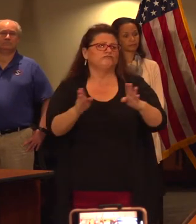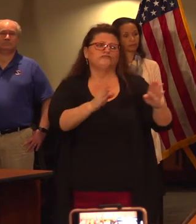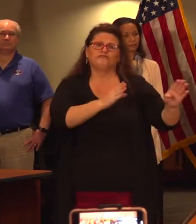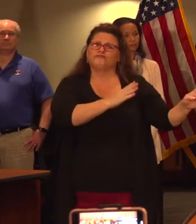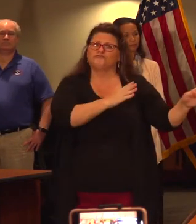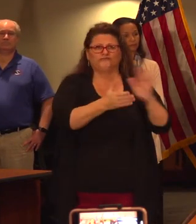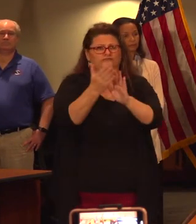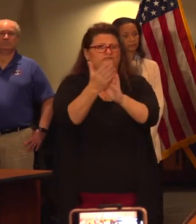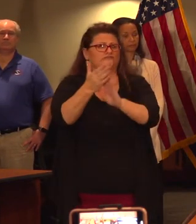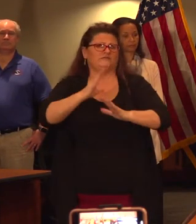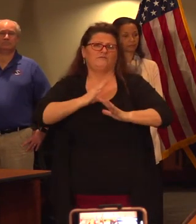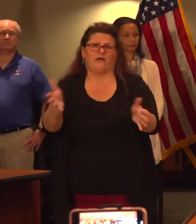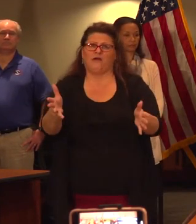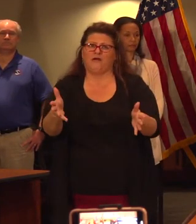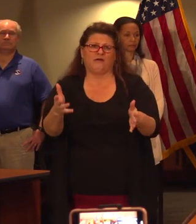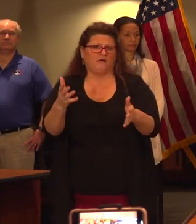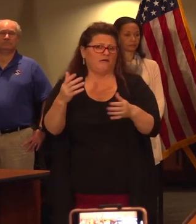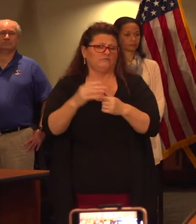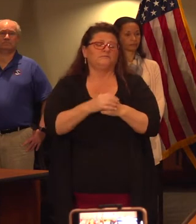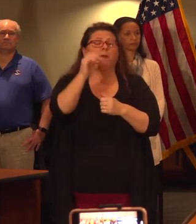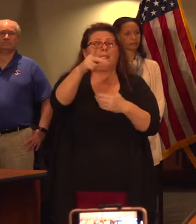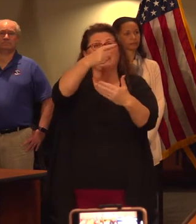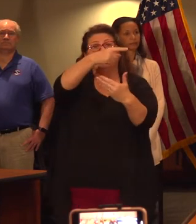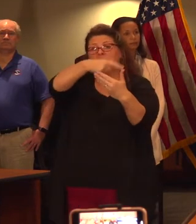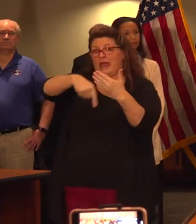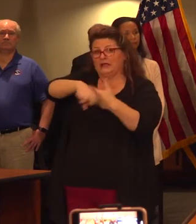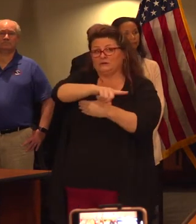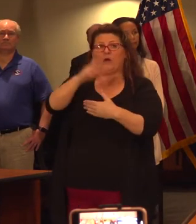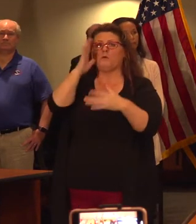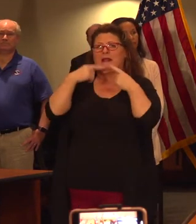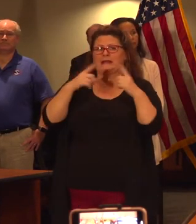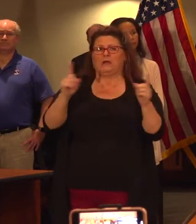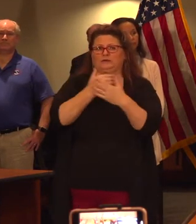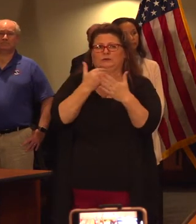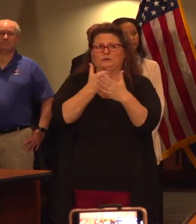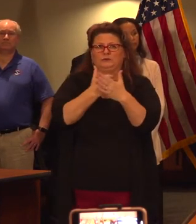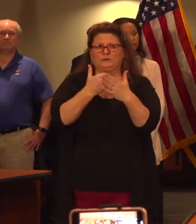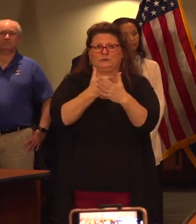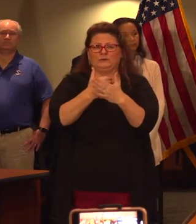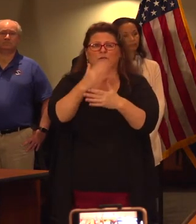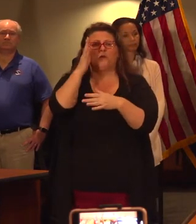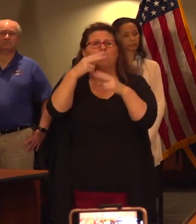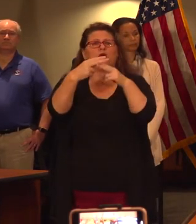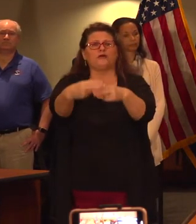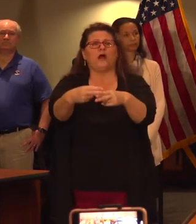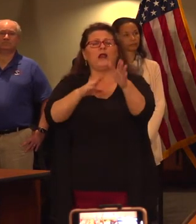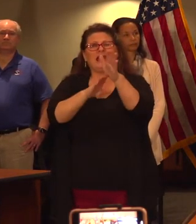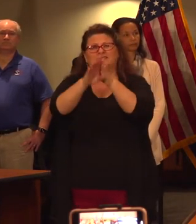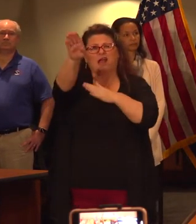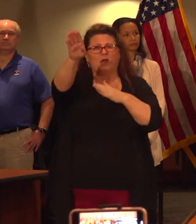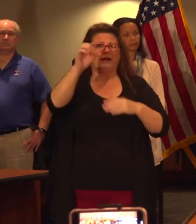well as I've ever seen it. Next week, I will announce something new. We are going to call it Accelerate